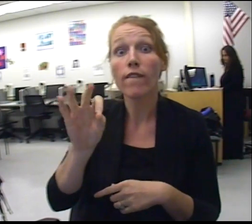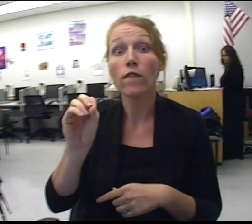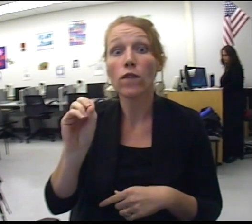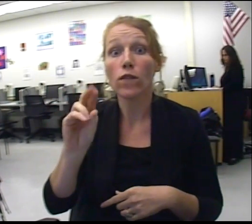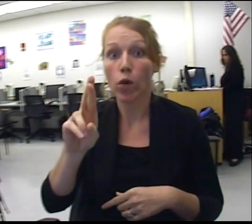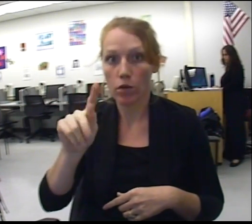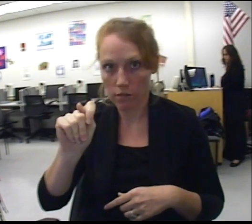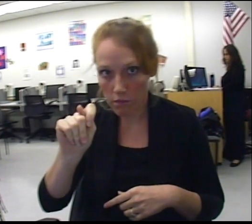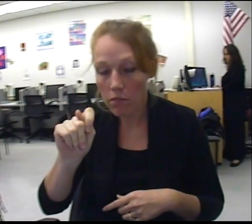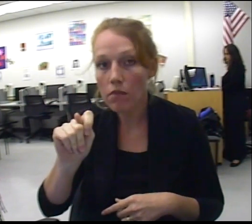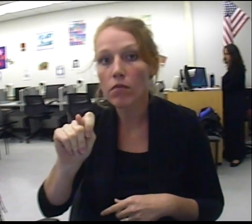for the cannon.